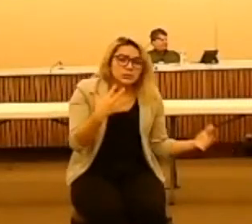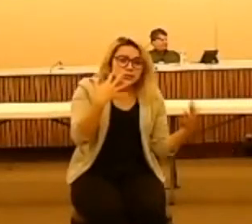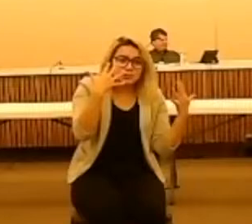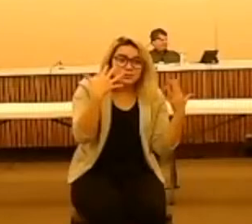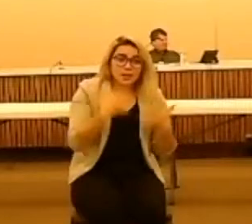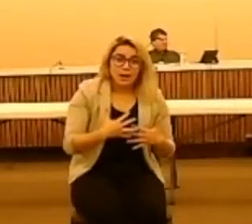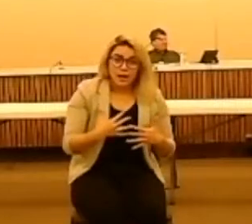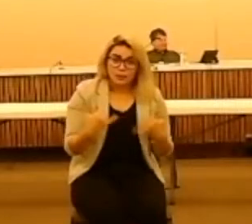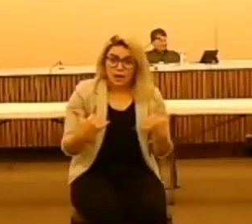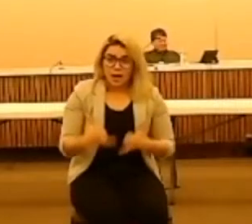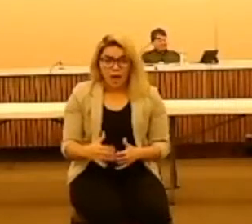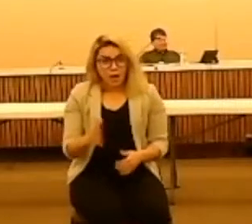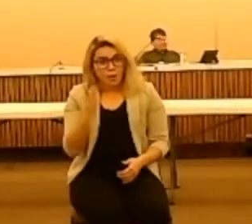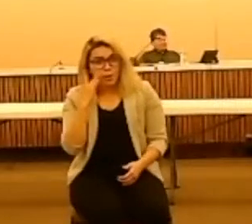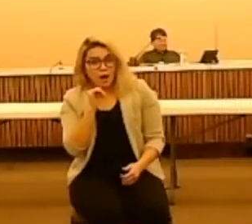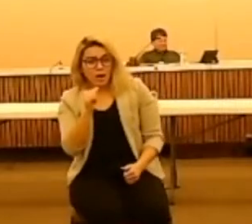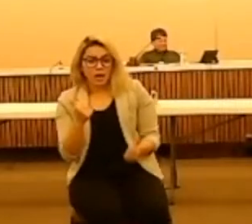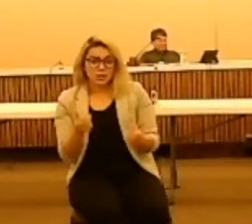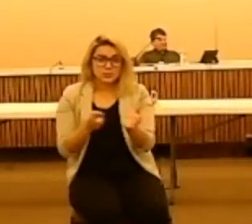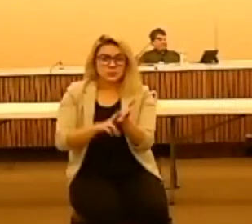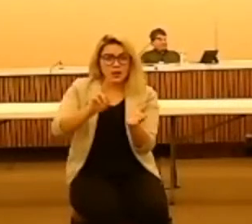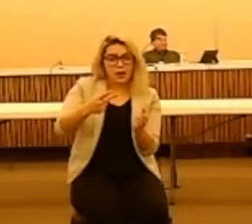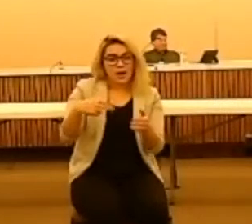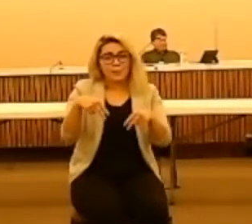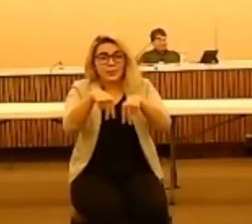happy. We'll dance.